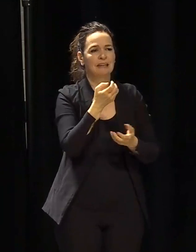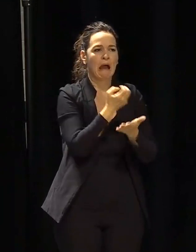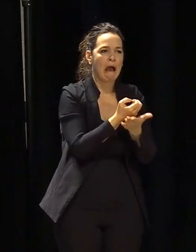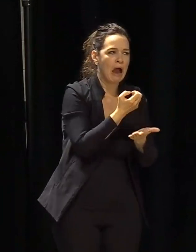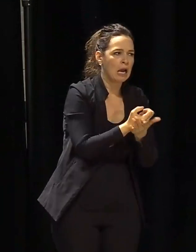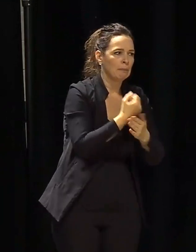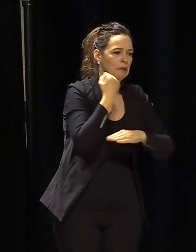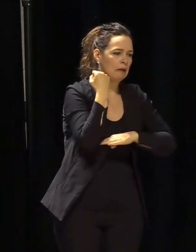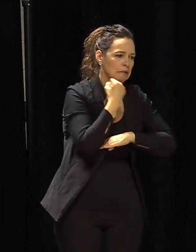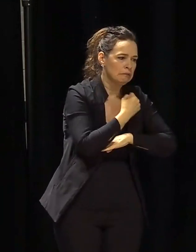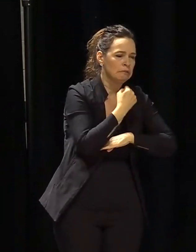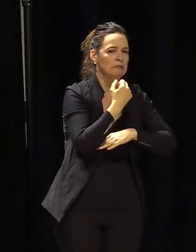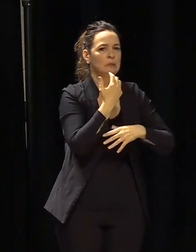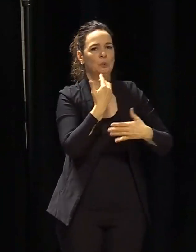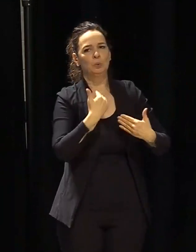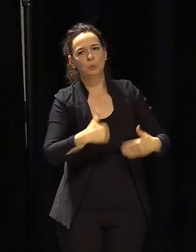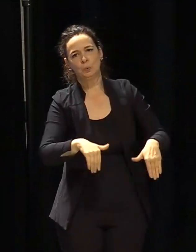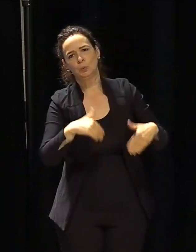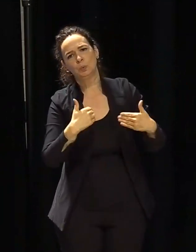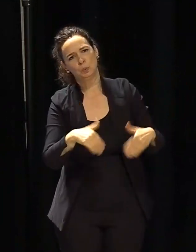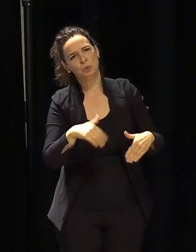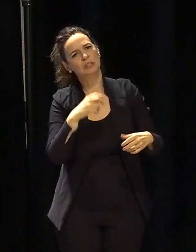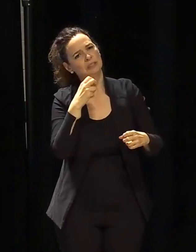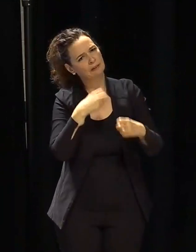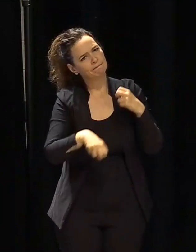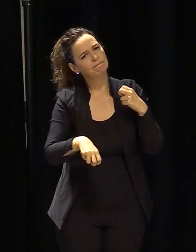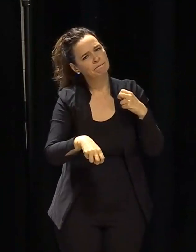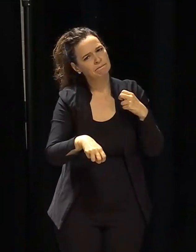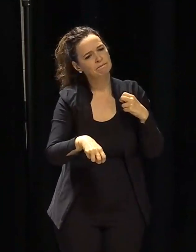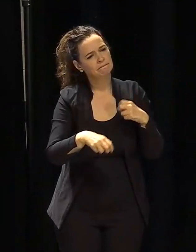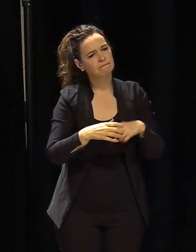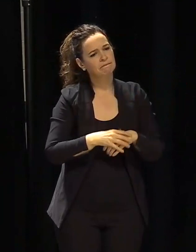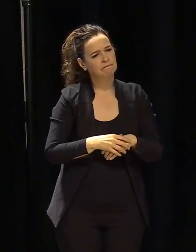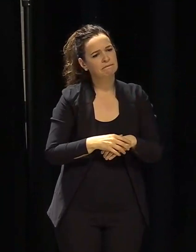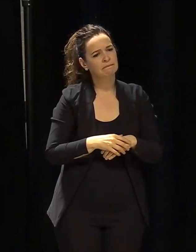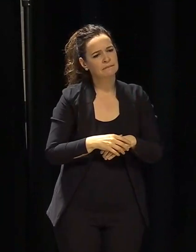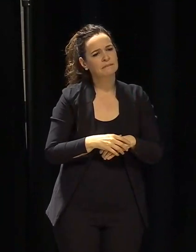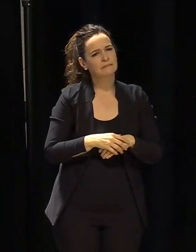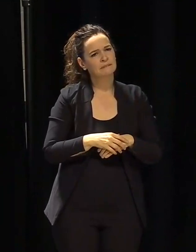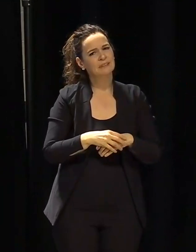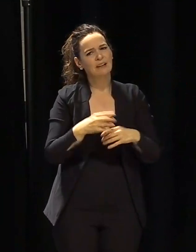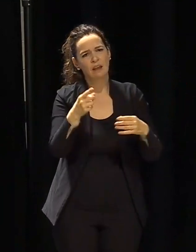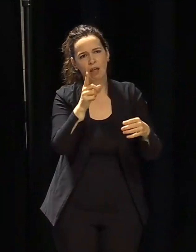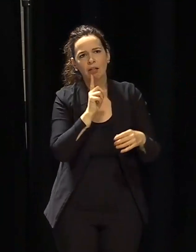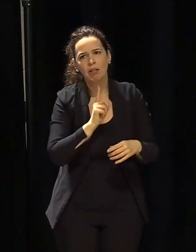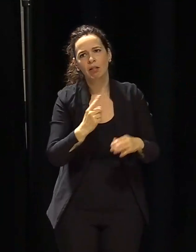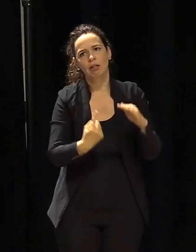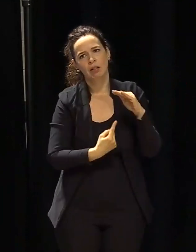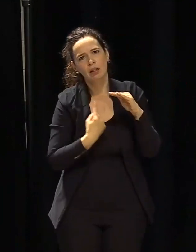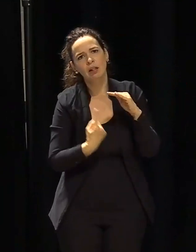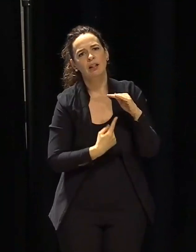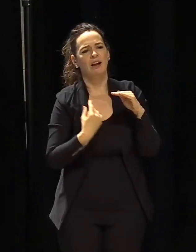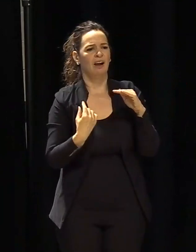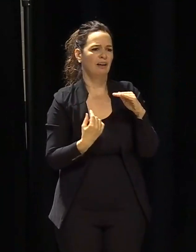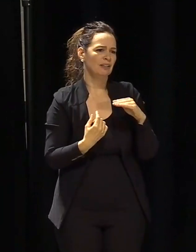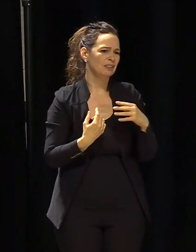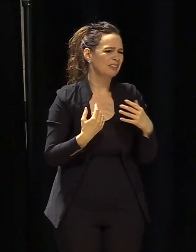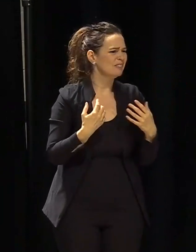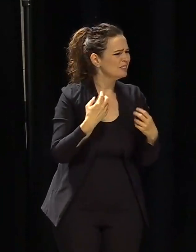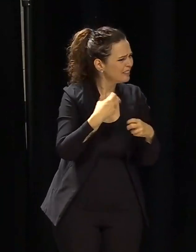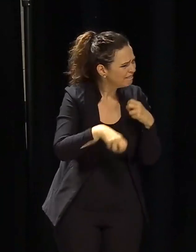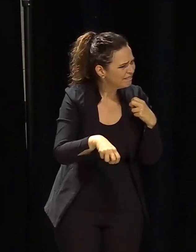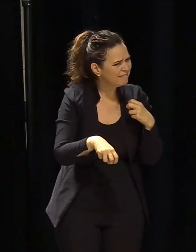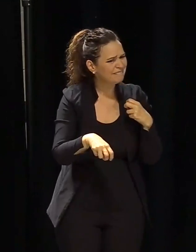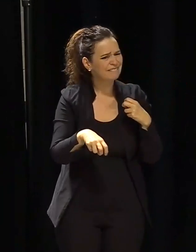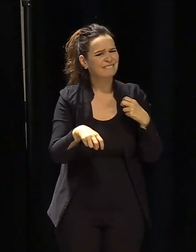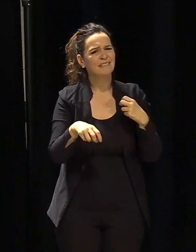get our arms around the increased caseloads so that we're quarantining faster. So that's kind of